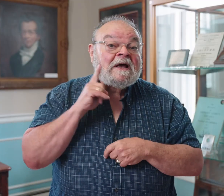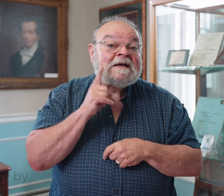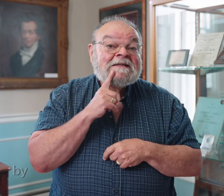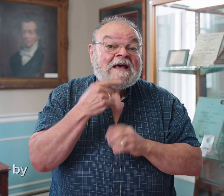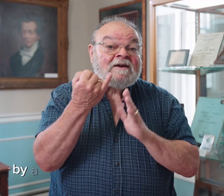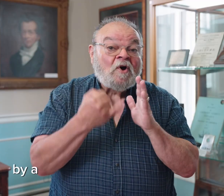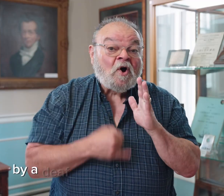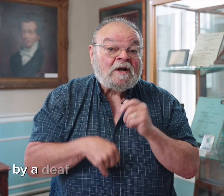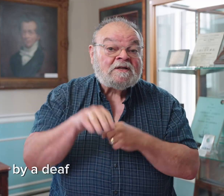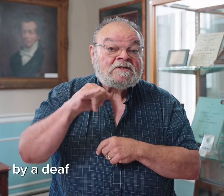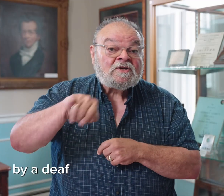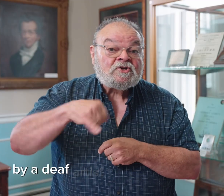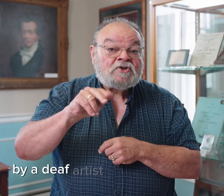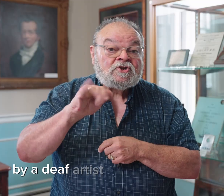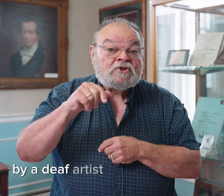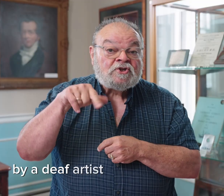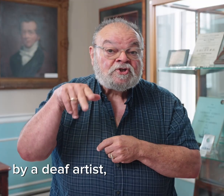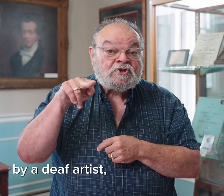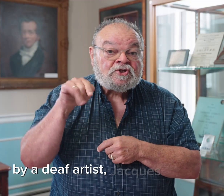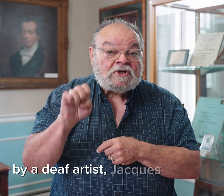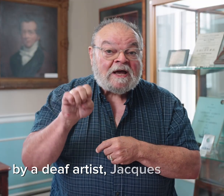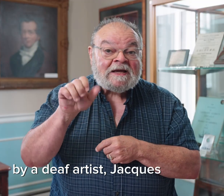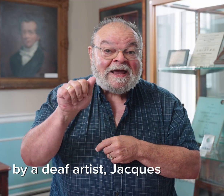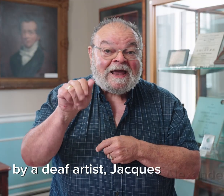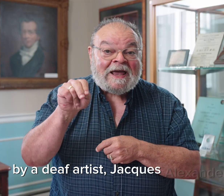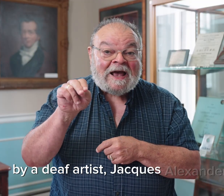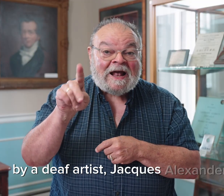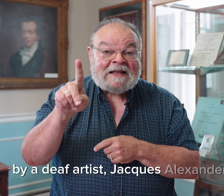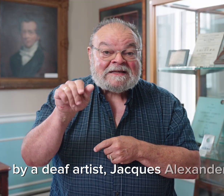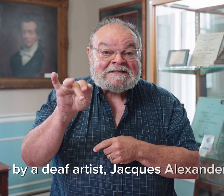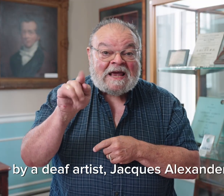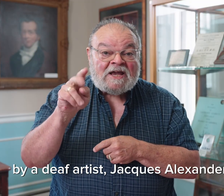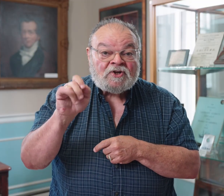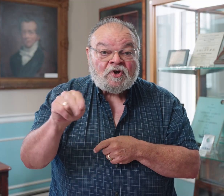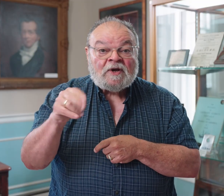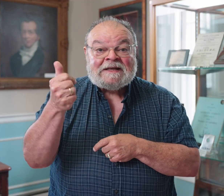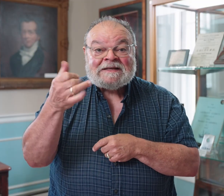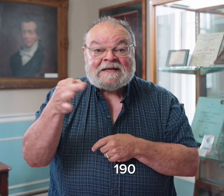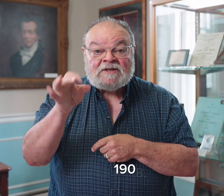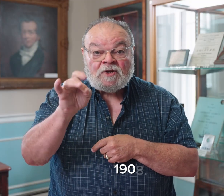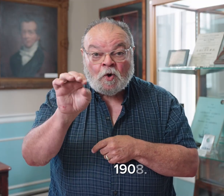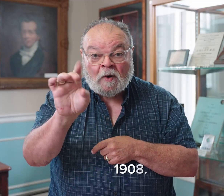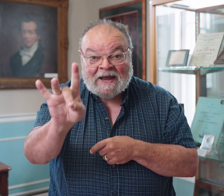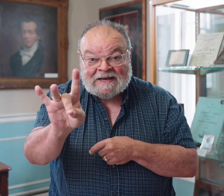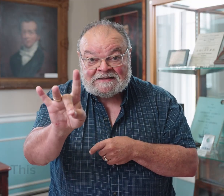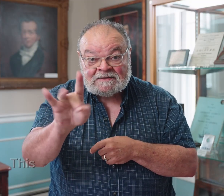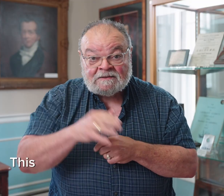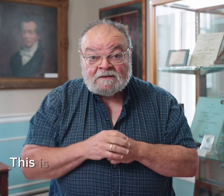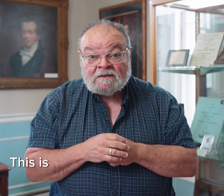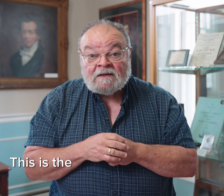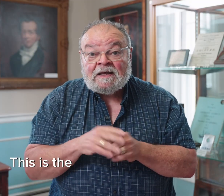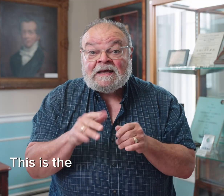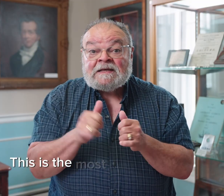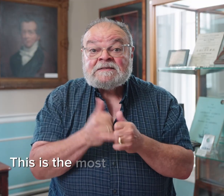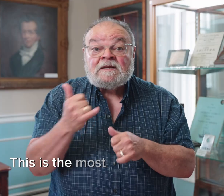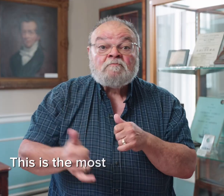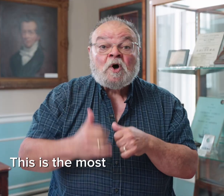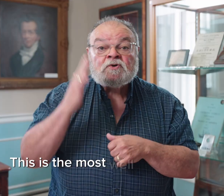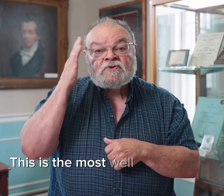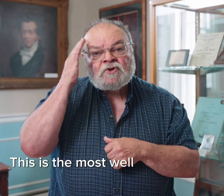by a deaf artist, Jacques Alexander, in 1908. This is the most